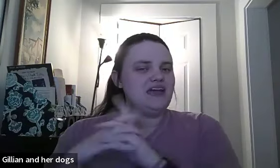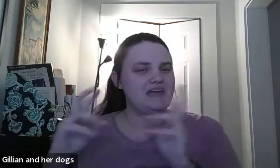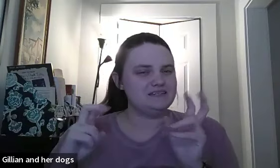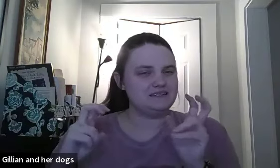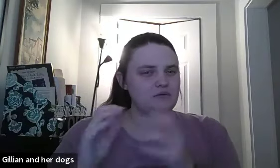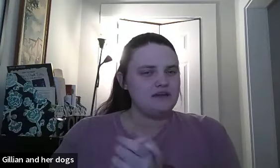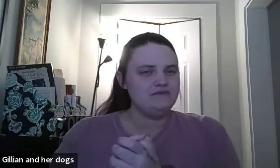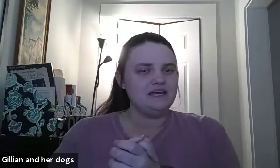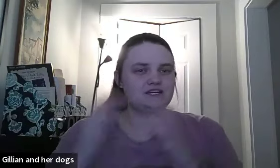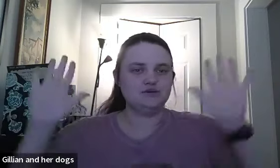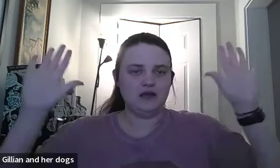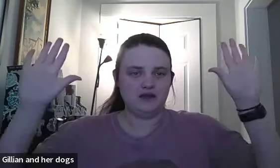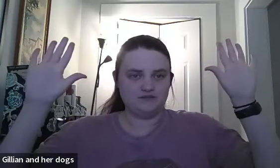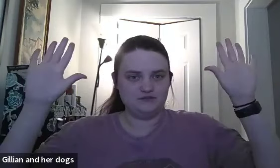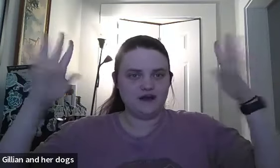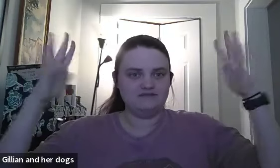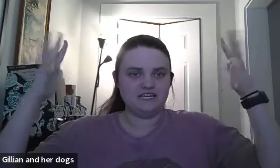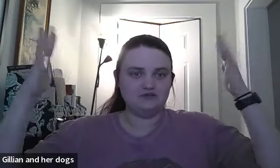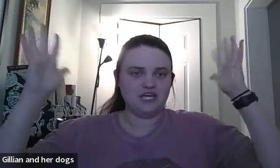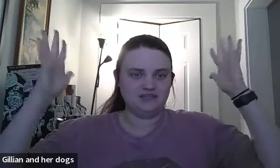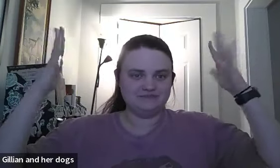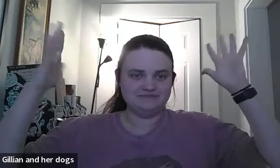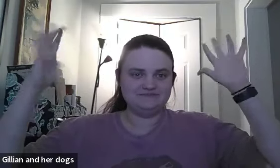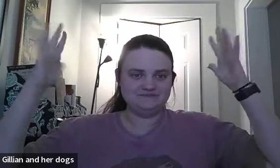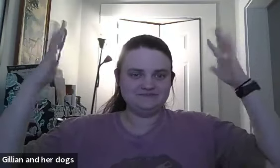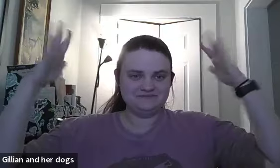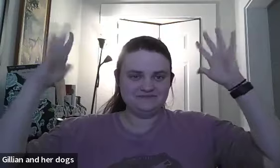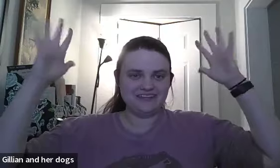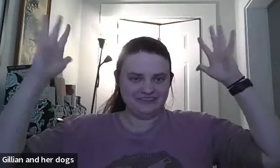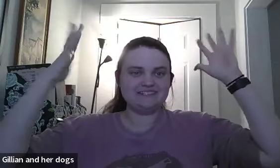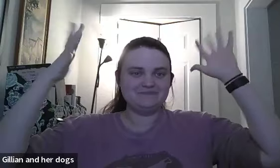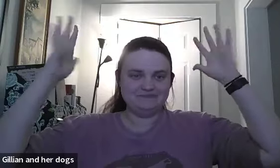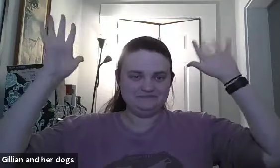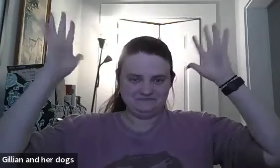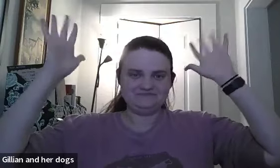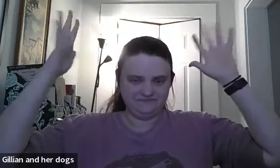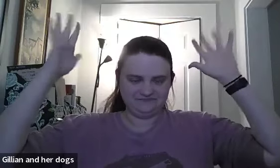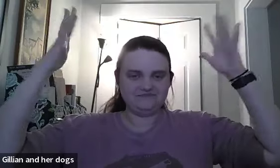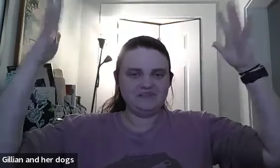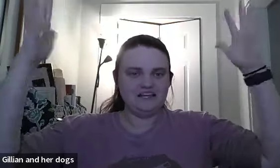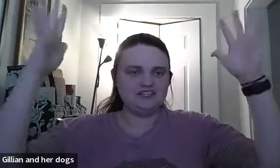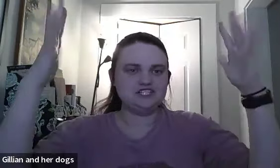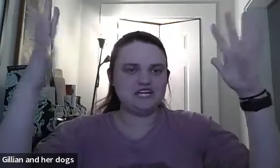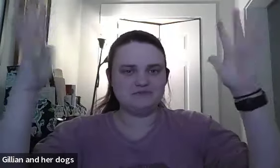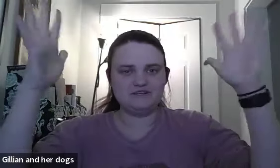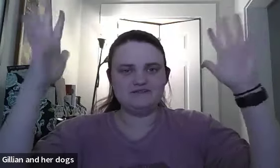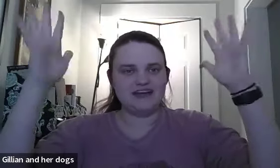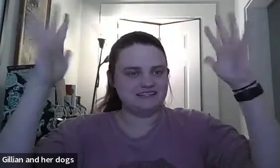the ASL way of it is you have two fives and you shake them like this. And you just shake them real fast,